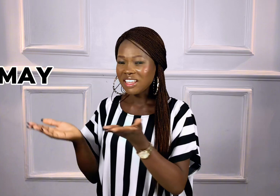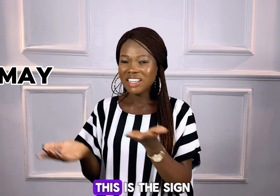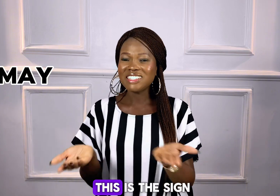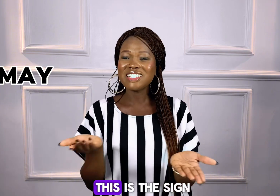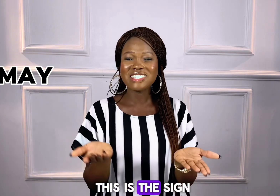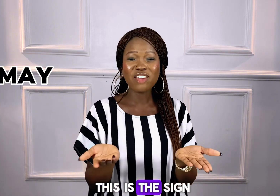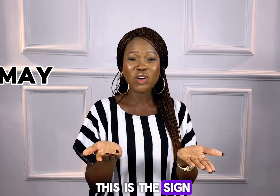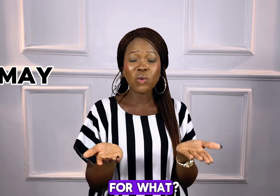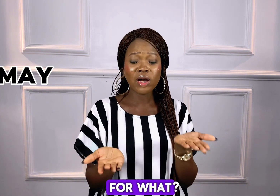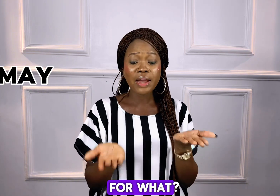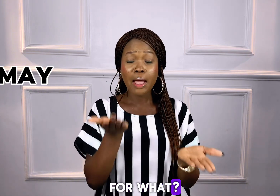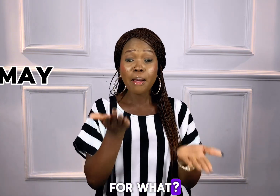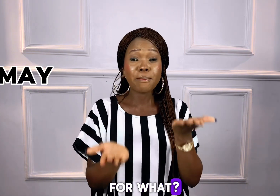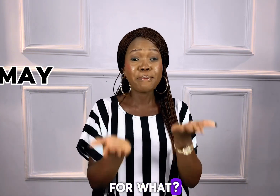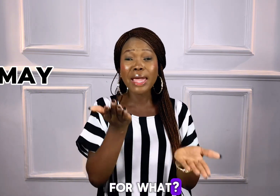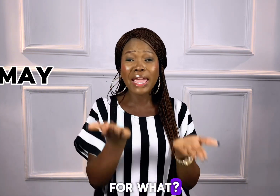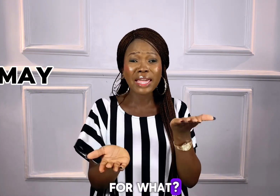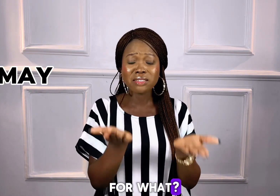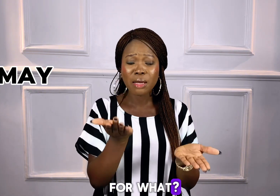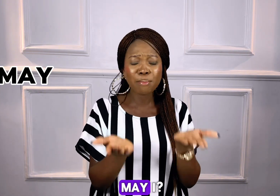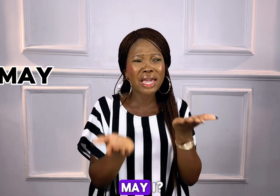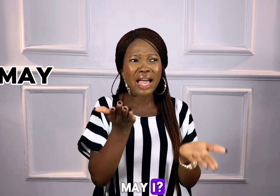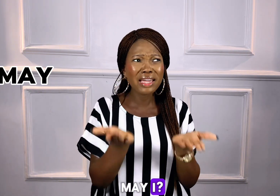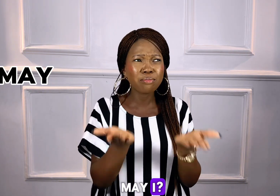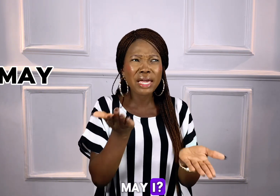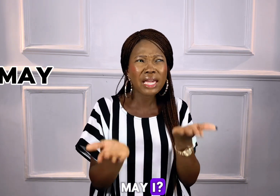this is sign for what? May. May I? May.